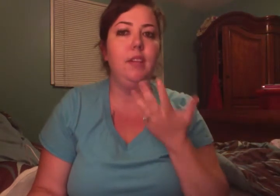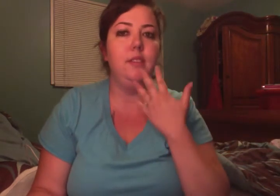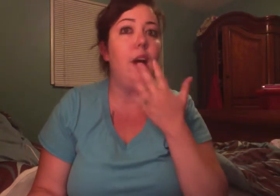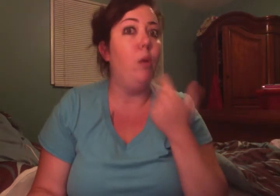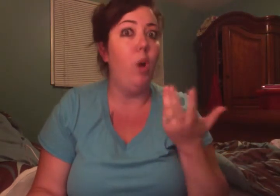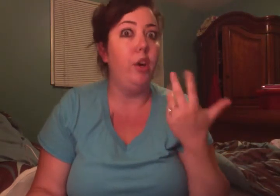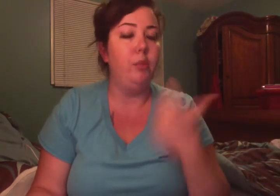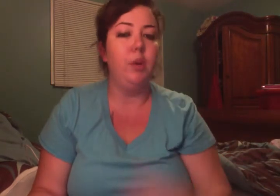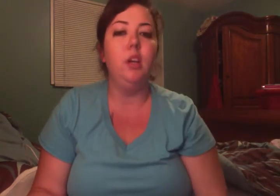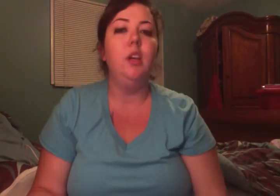not water, but